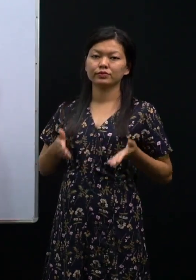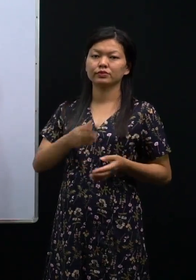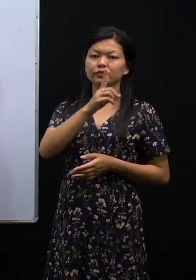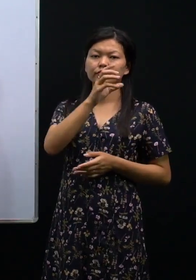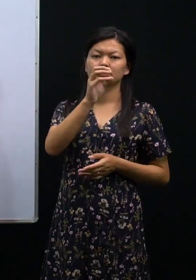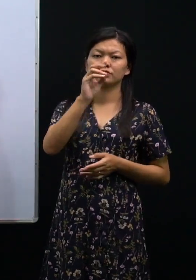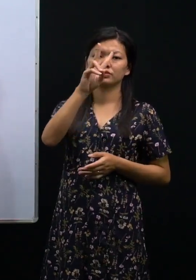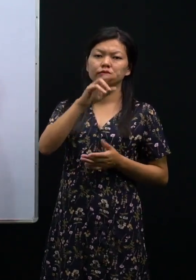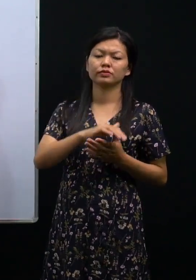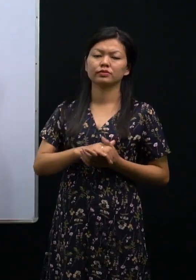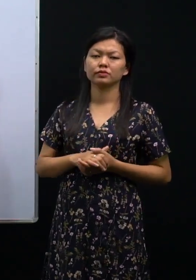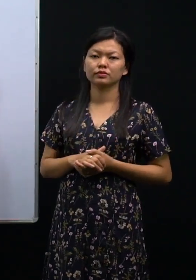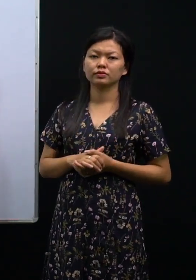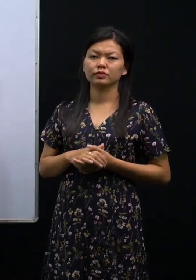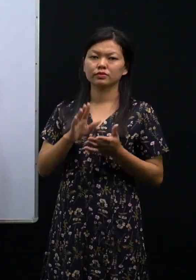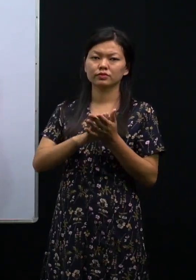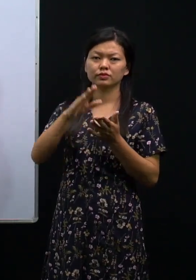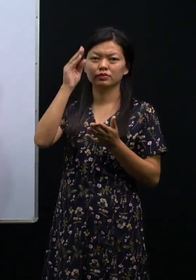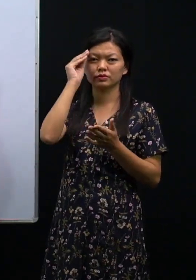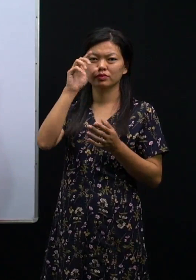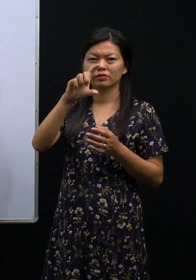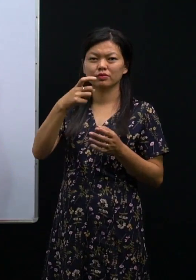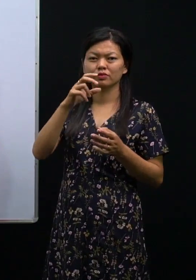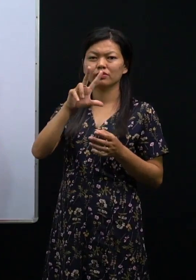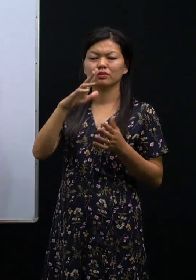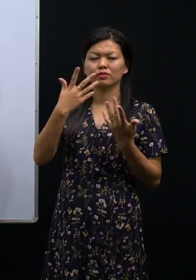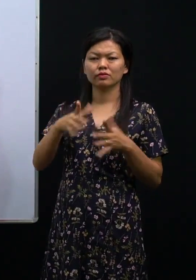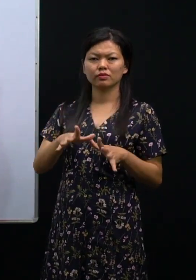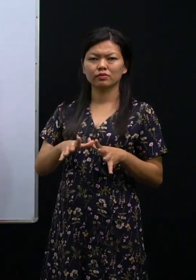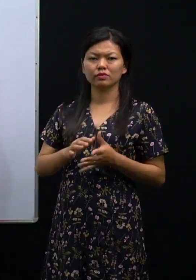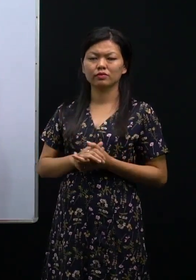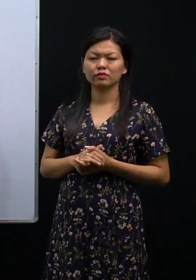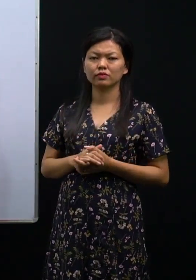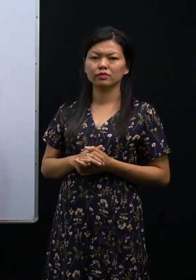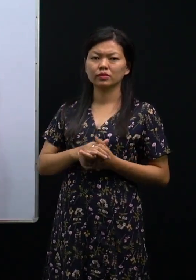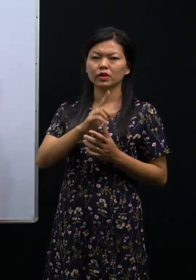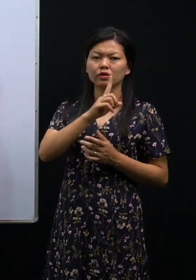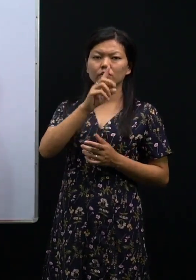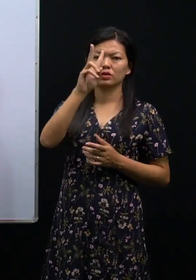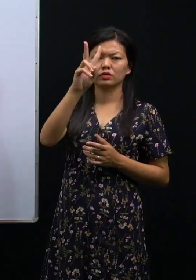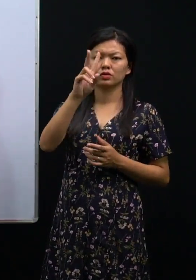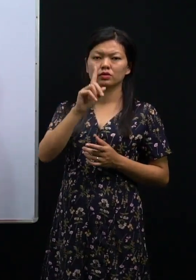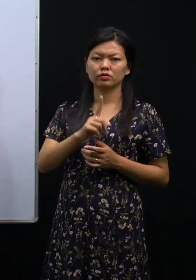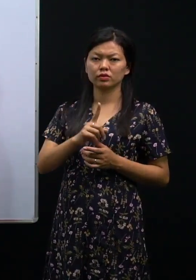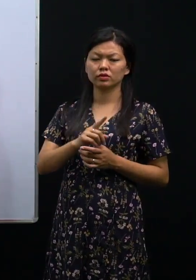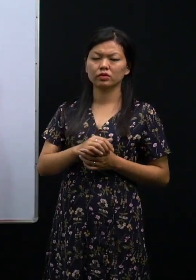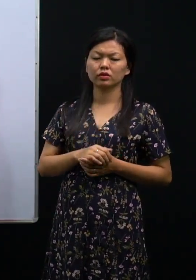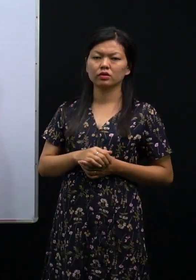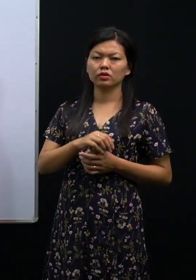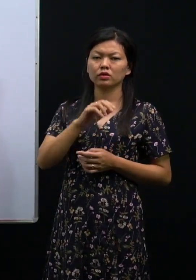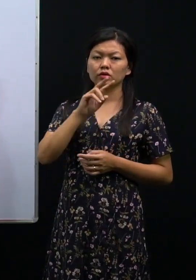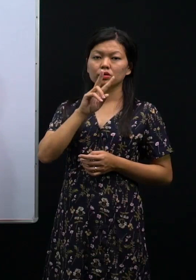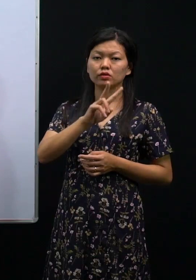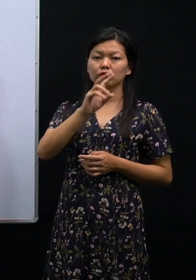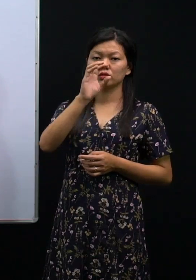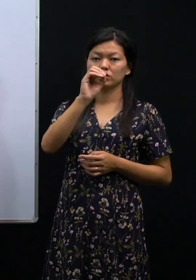square, this type of square you learn about it in class 8. Okay, 1 square is 1. 2 0, 2 times, right?